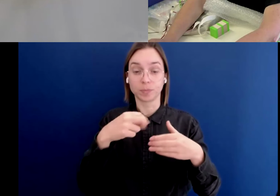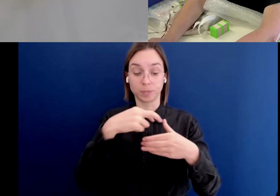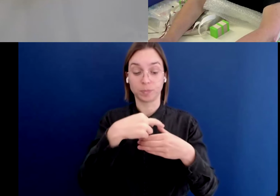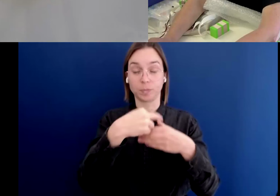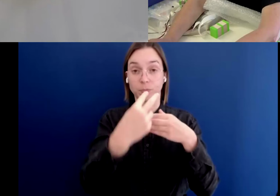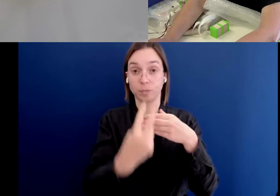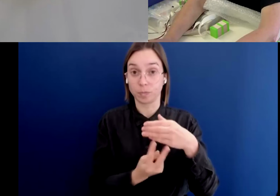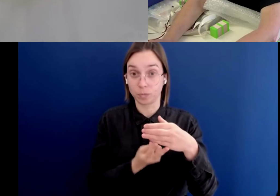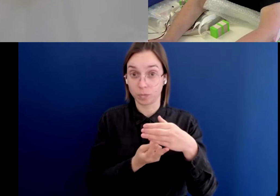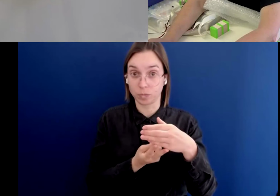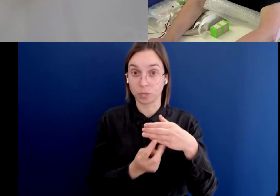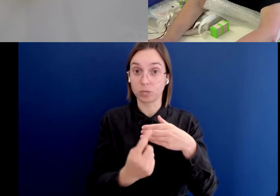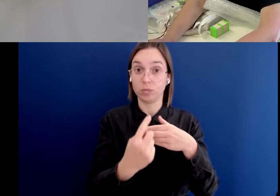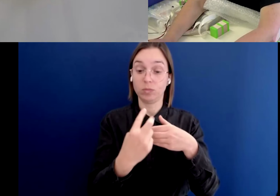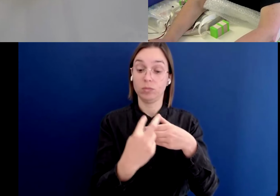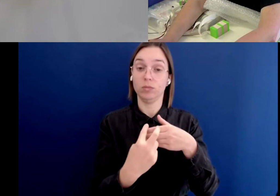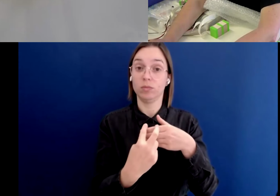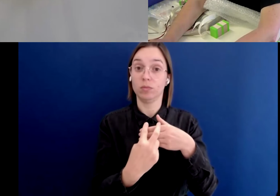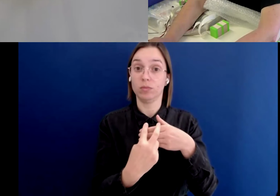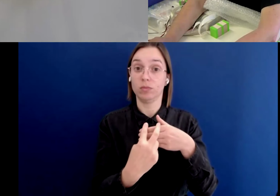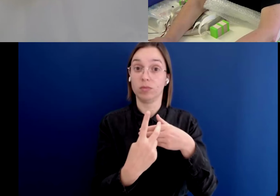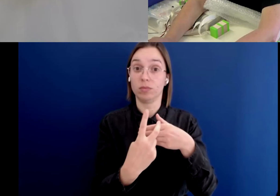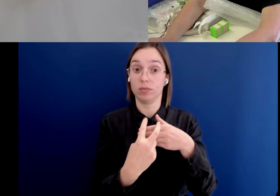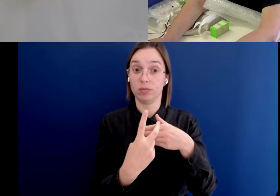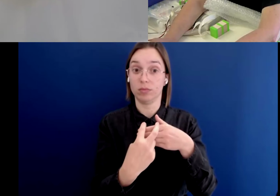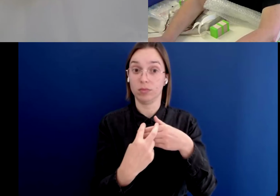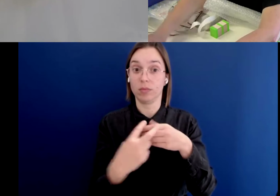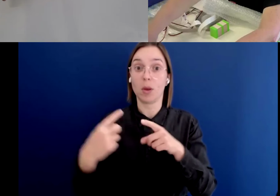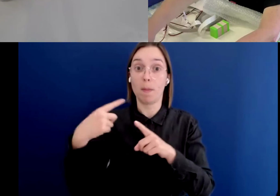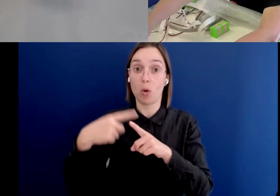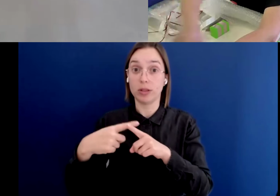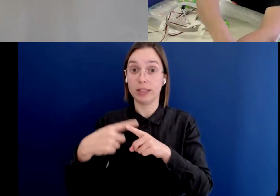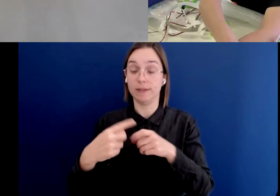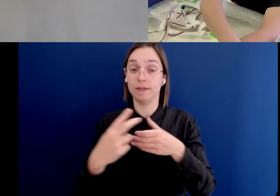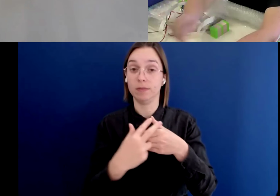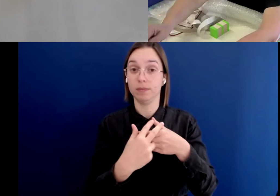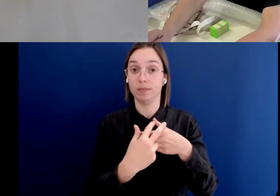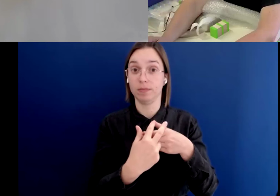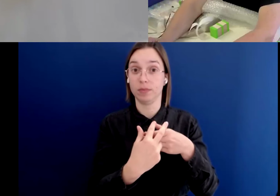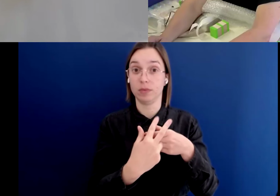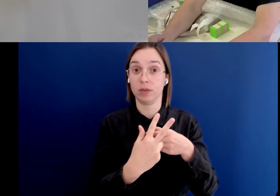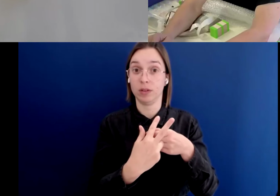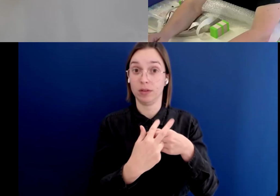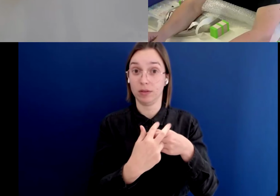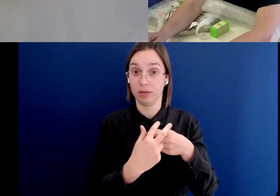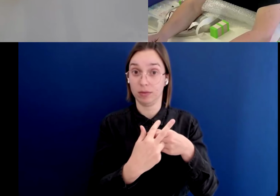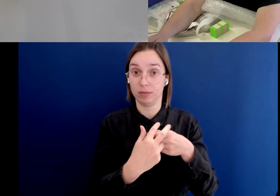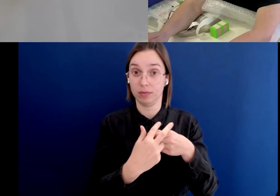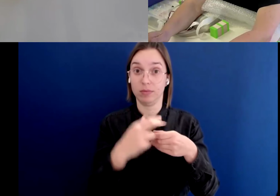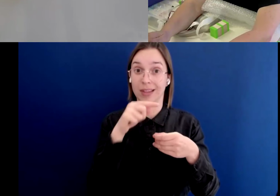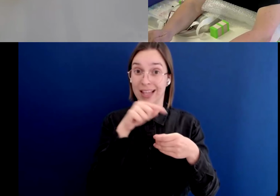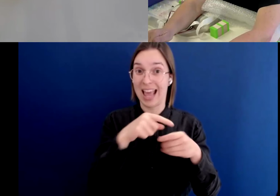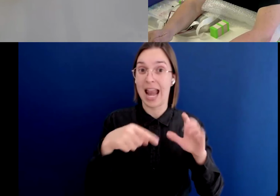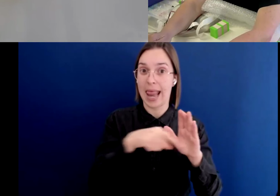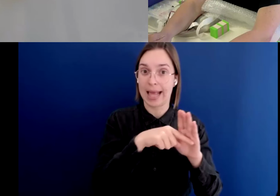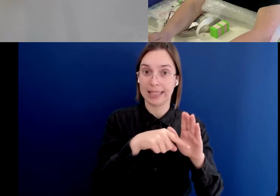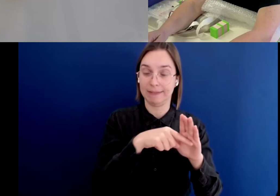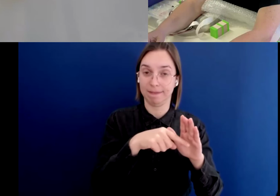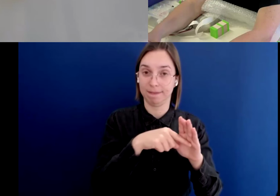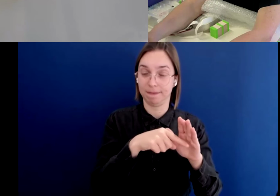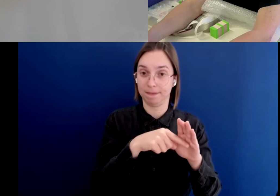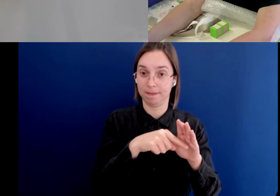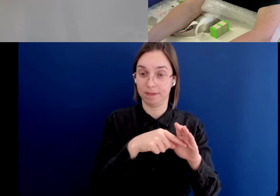line, because we're making parallel circuits. Okay, this one here is a switch blocks.